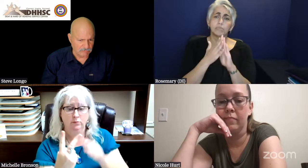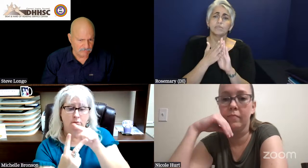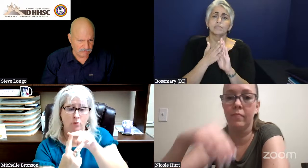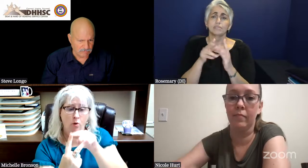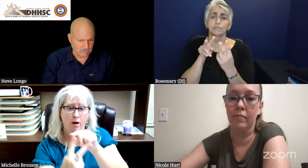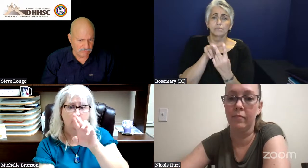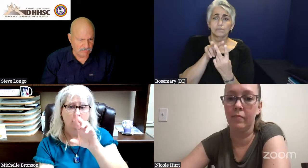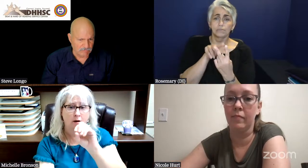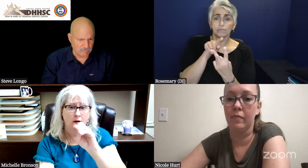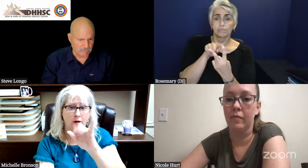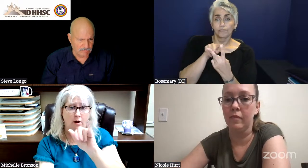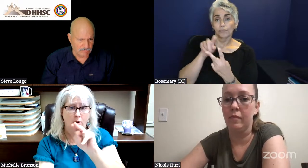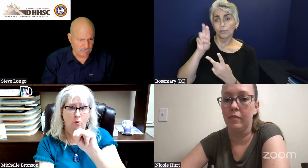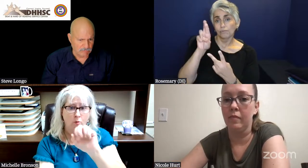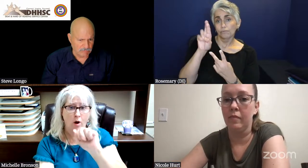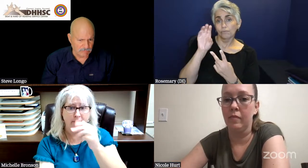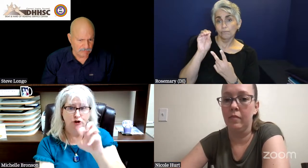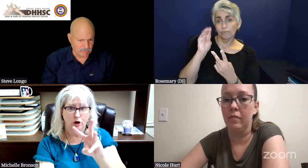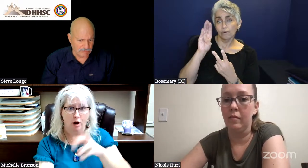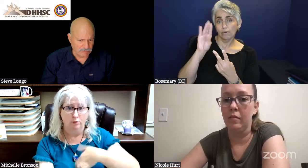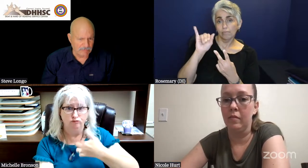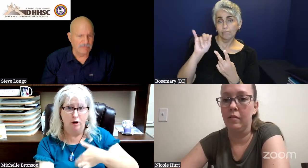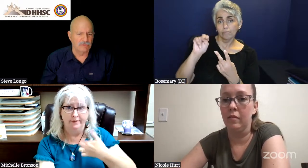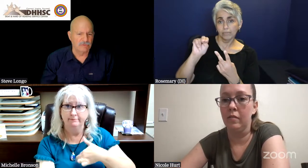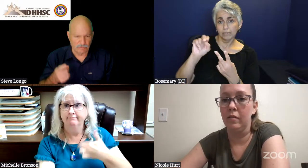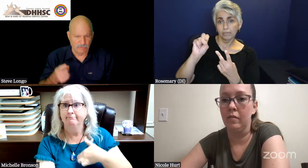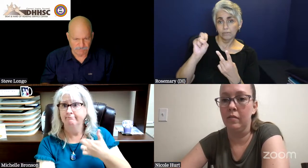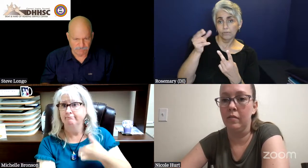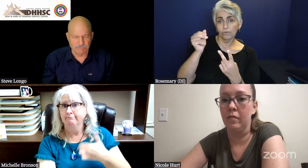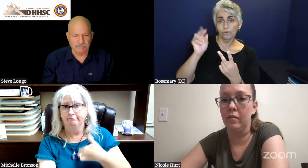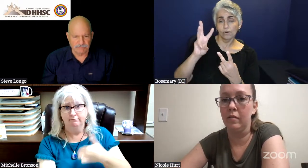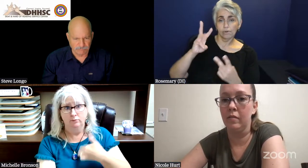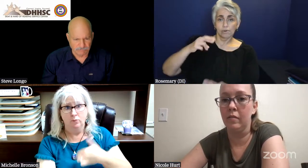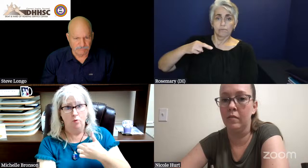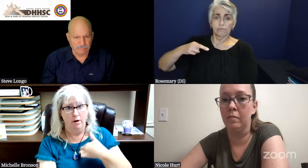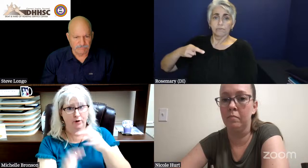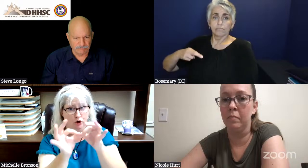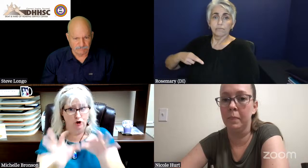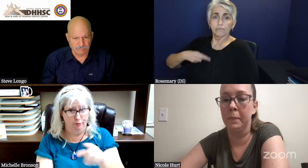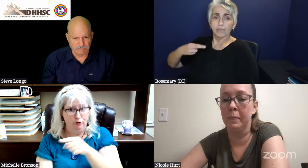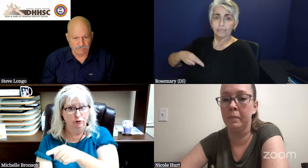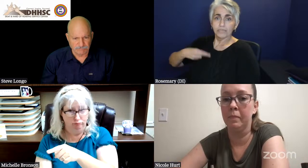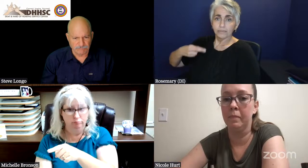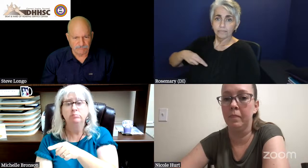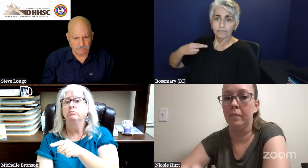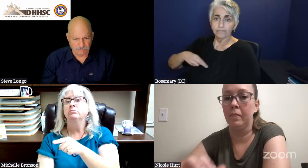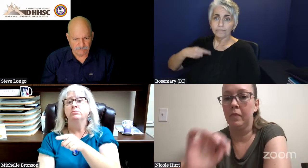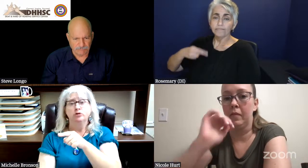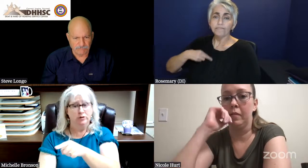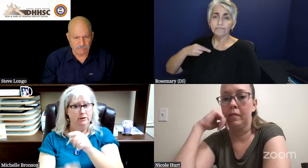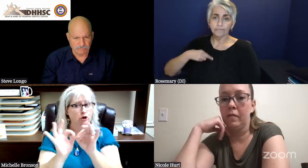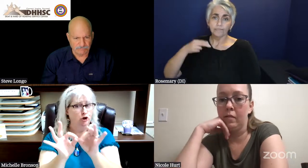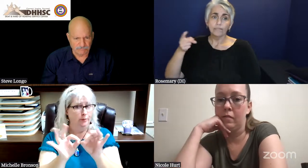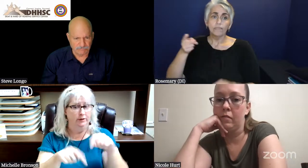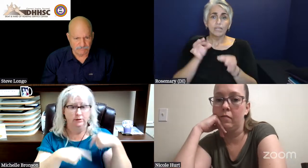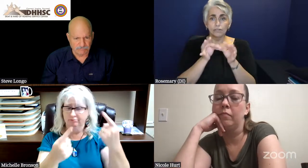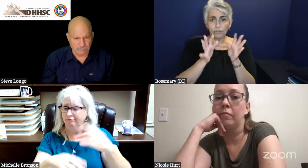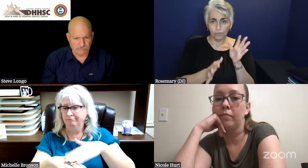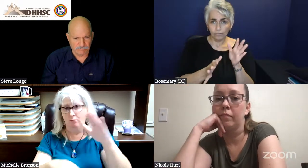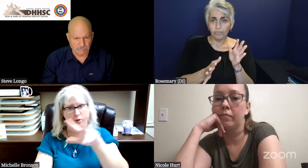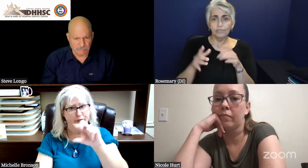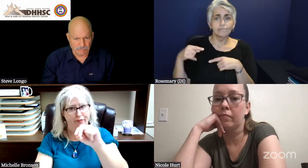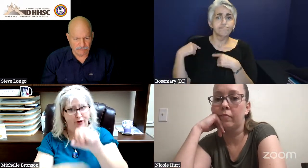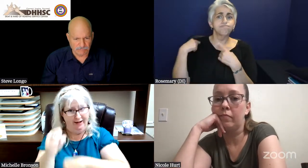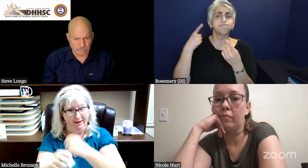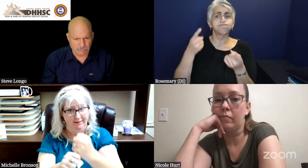the board knows we truly care about those community members. One of them is